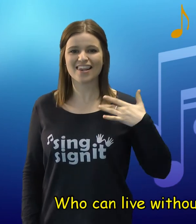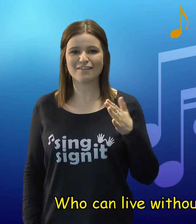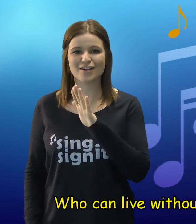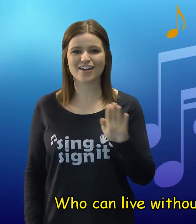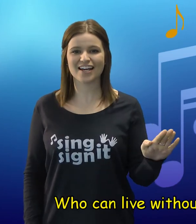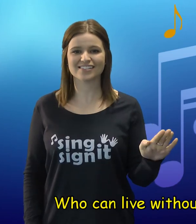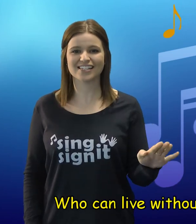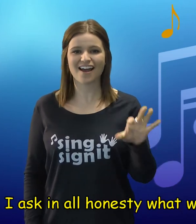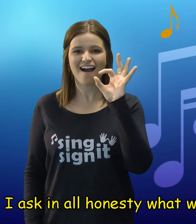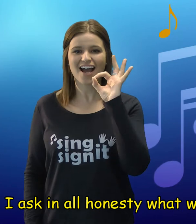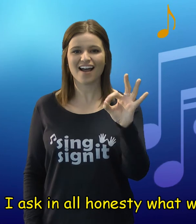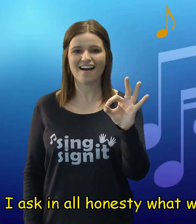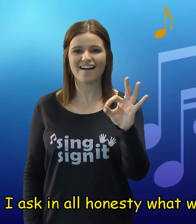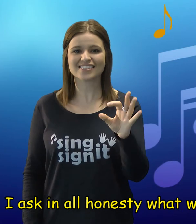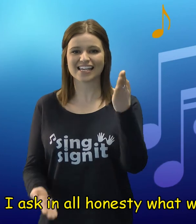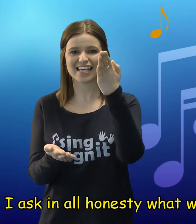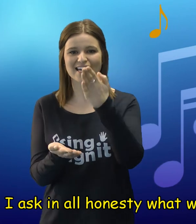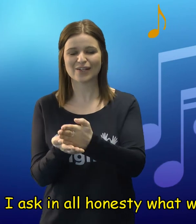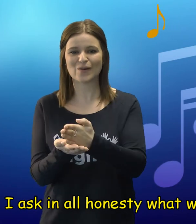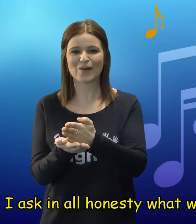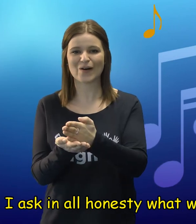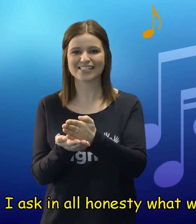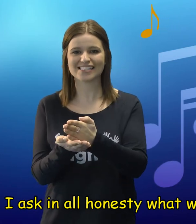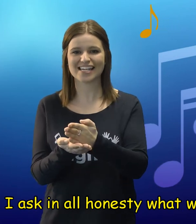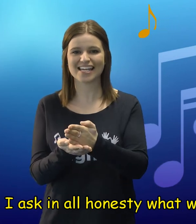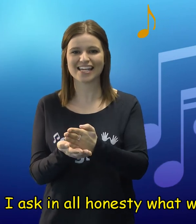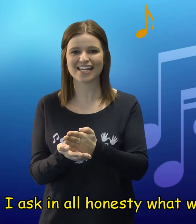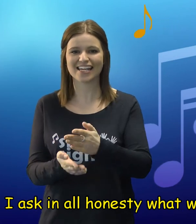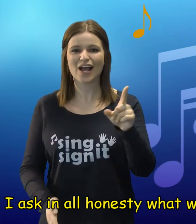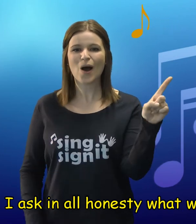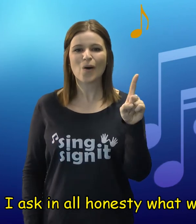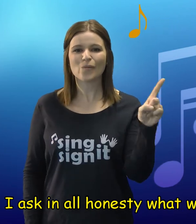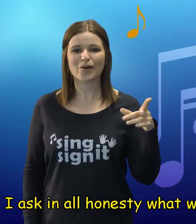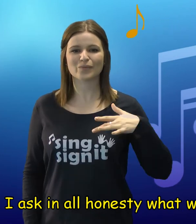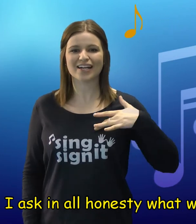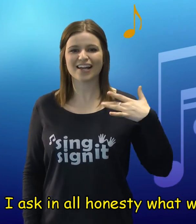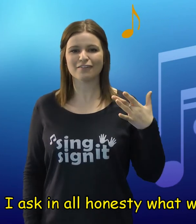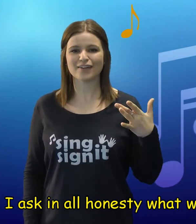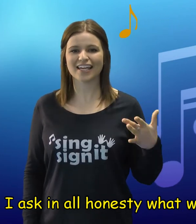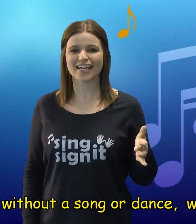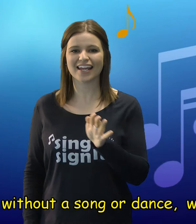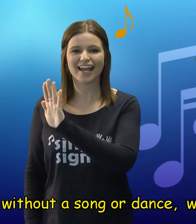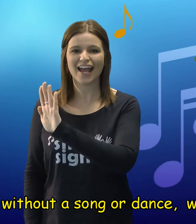live without it? I ask in all honesty, what would life be?